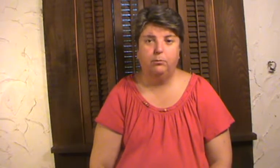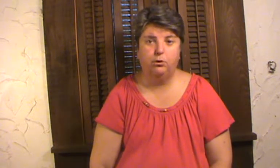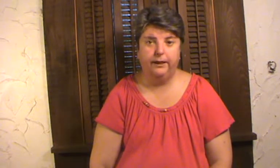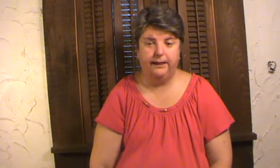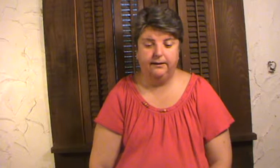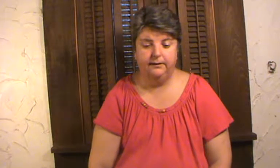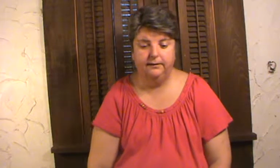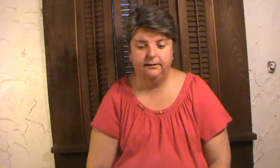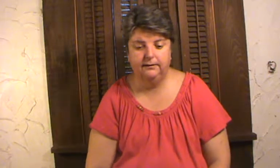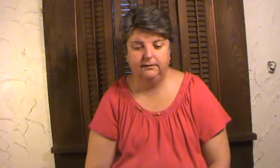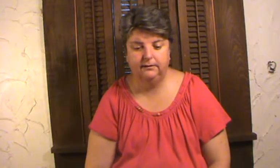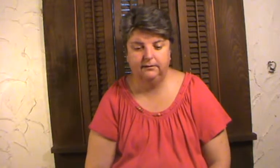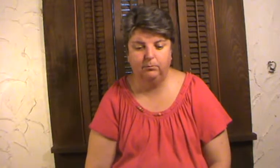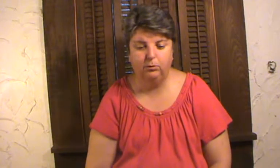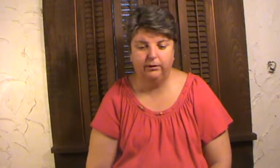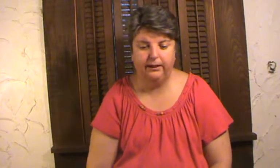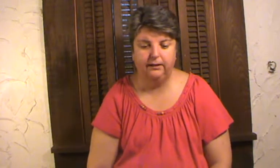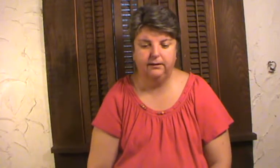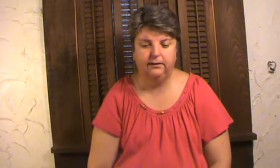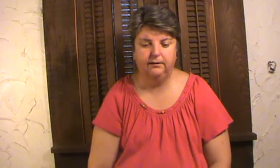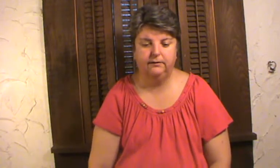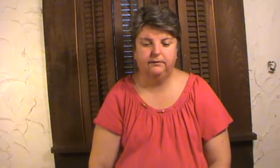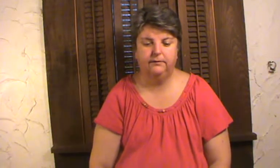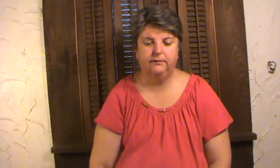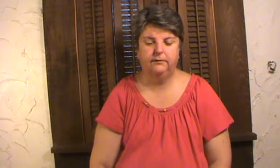Boring. Boring.